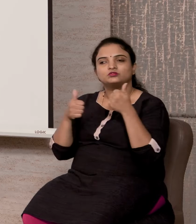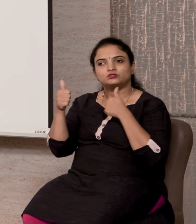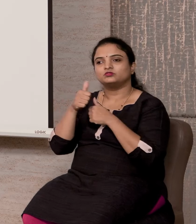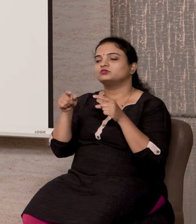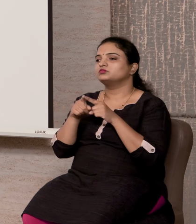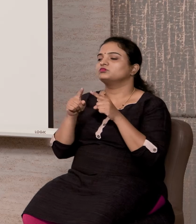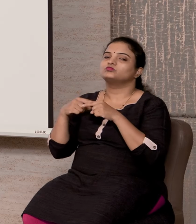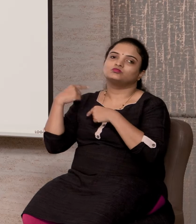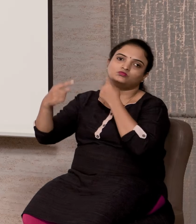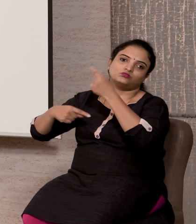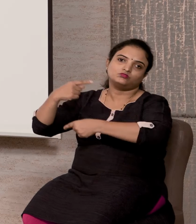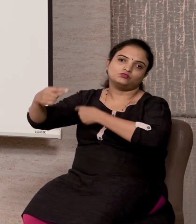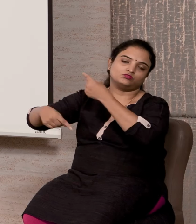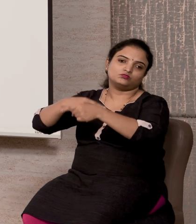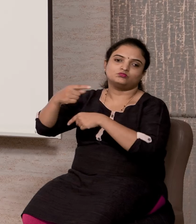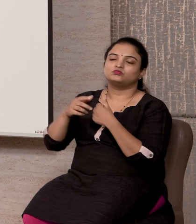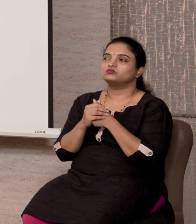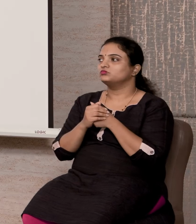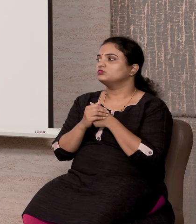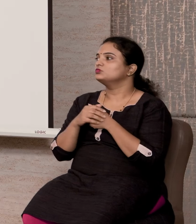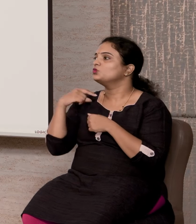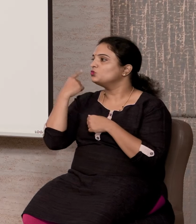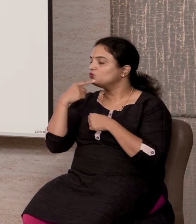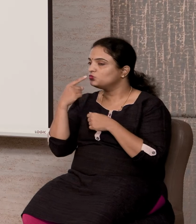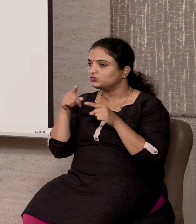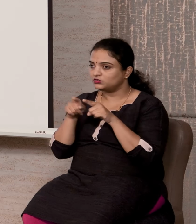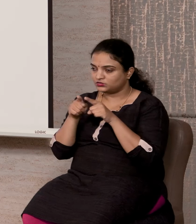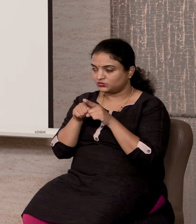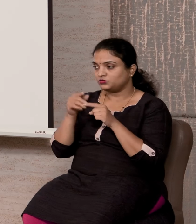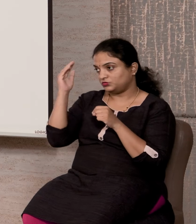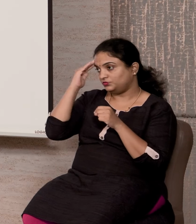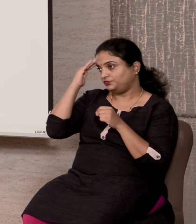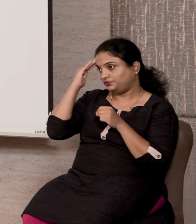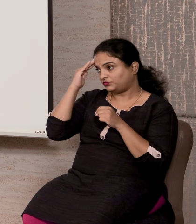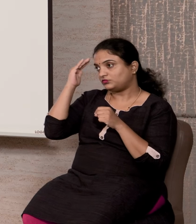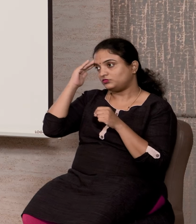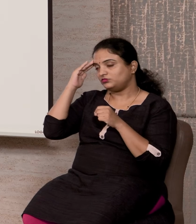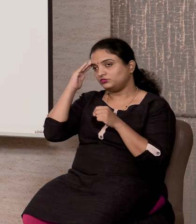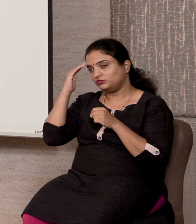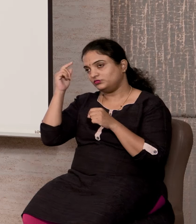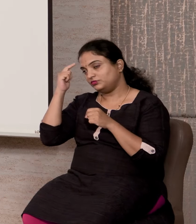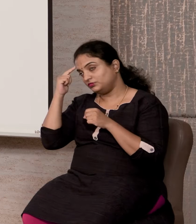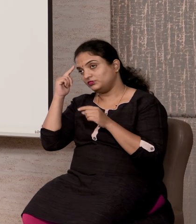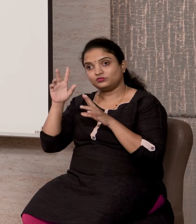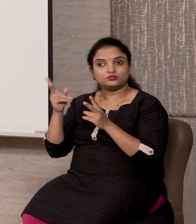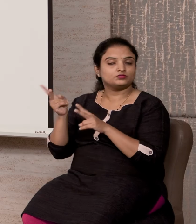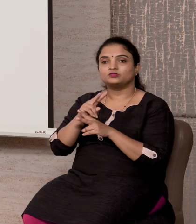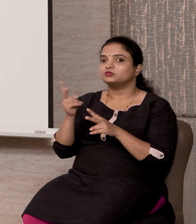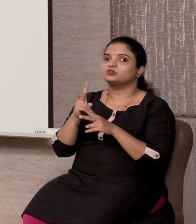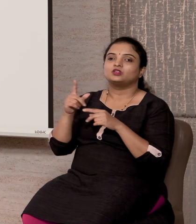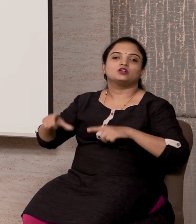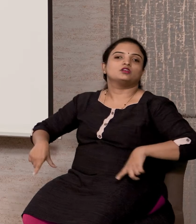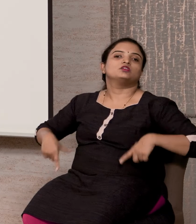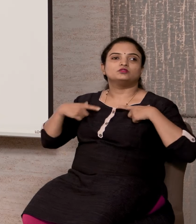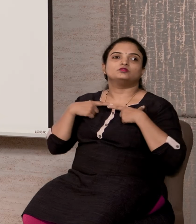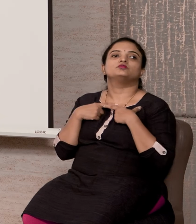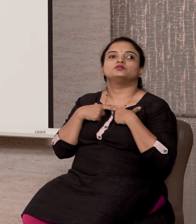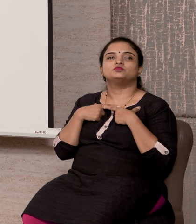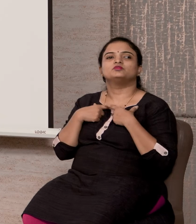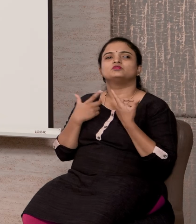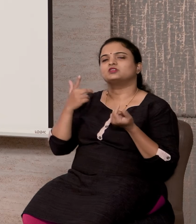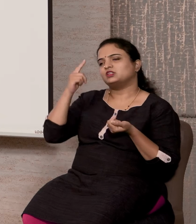our everyday activity. Anyone who's not into CS also needs to know about computational thinking, and it has been a part of our life, right? From using